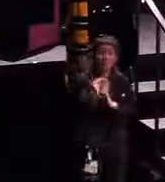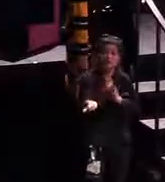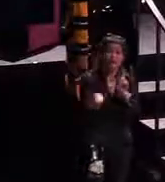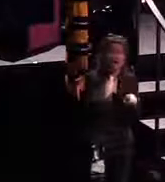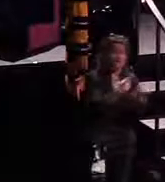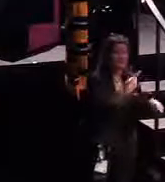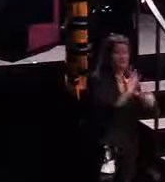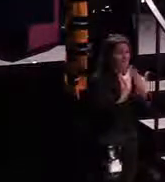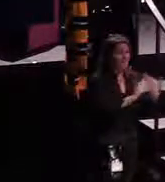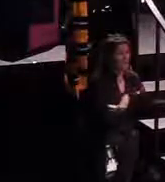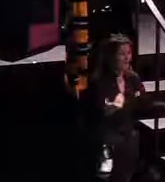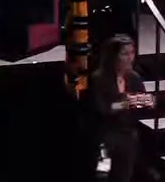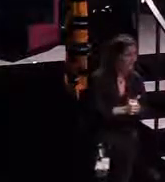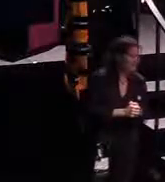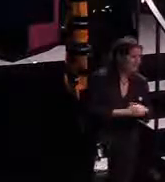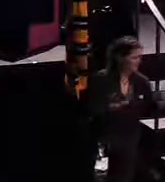much.